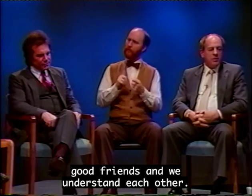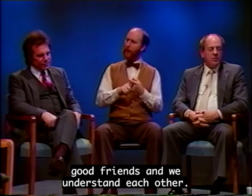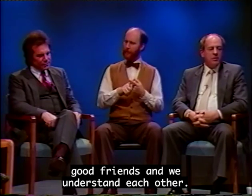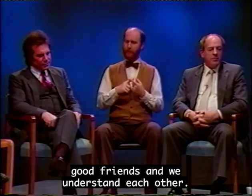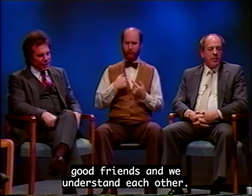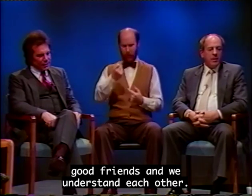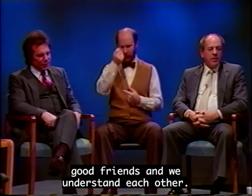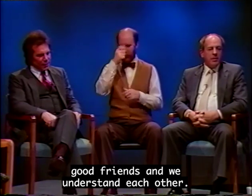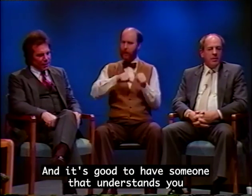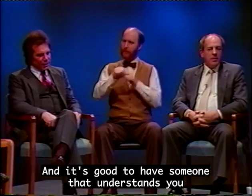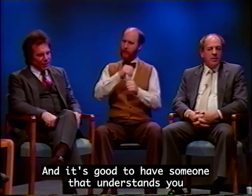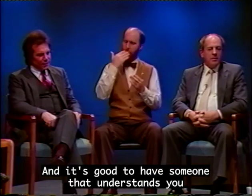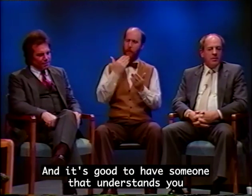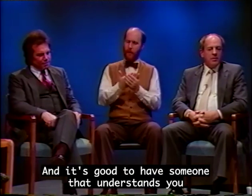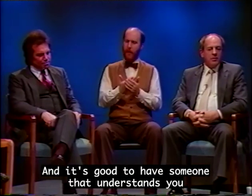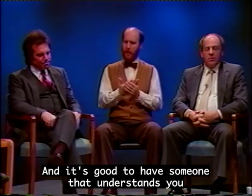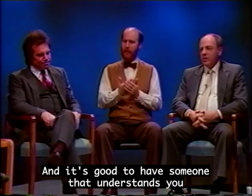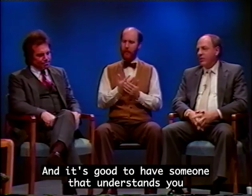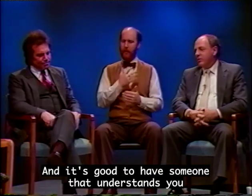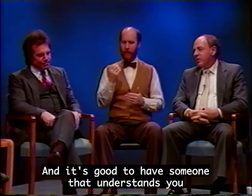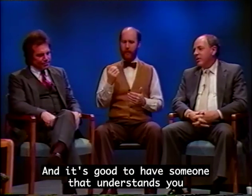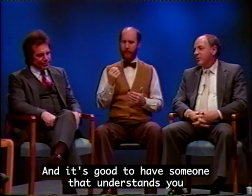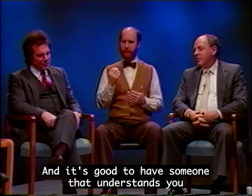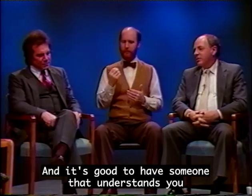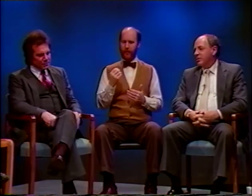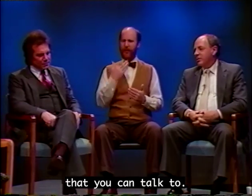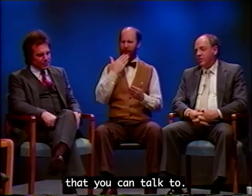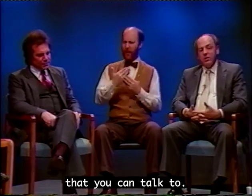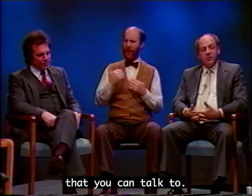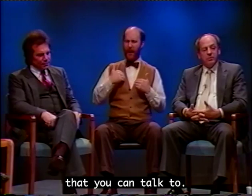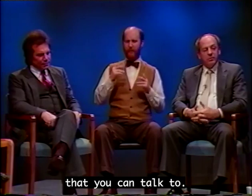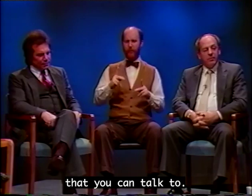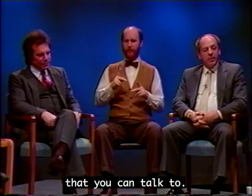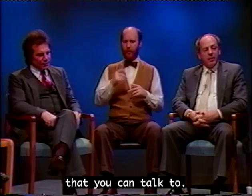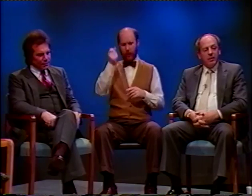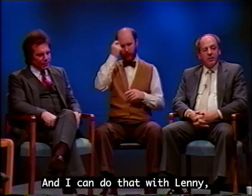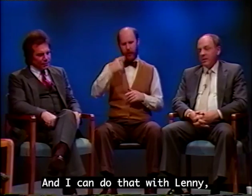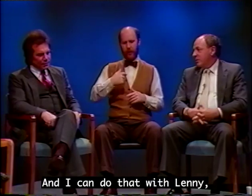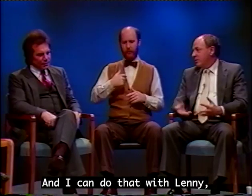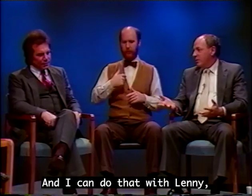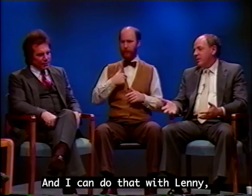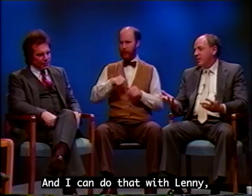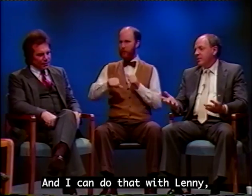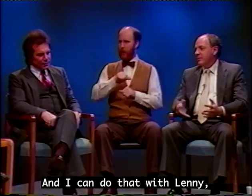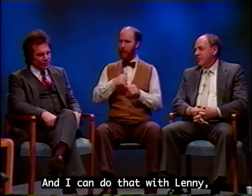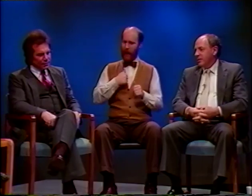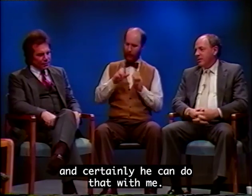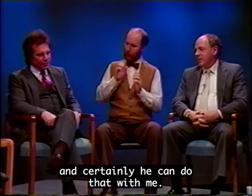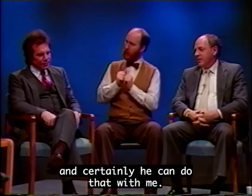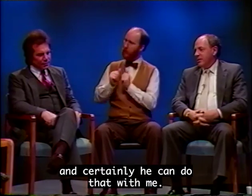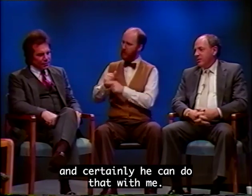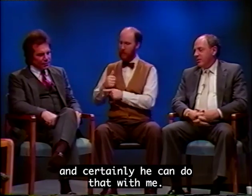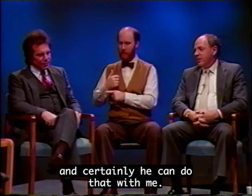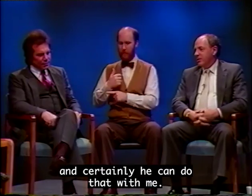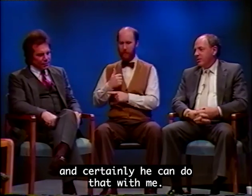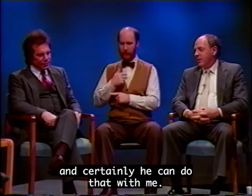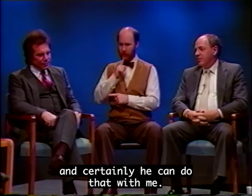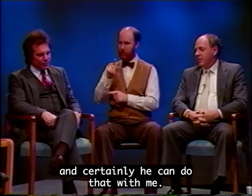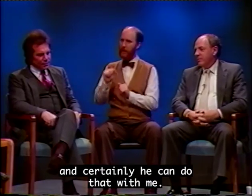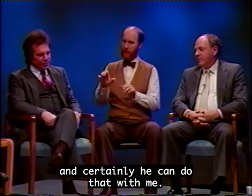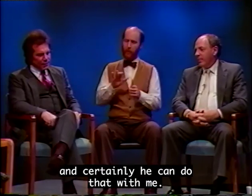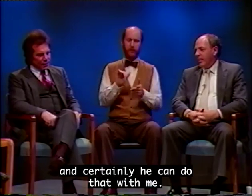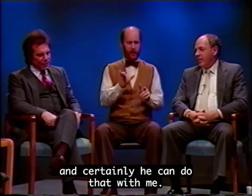understand each other. And it's good to have someone that understands you that you can talk to. And I can do that with Lenny, and certainly he can